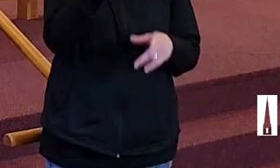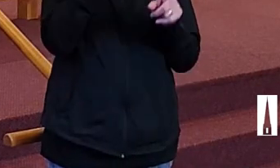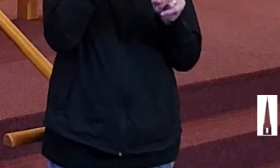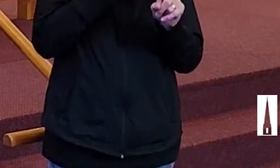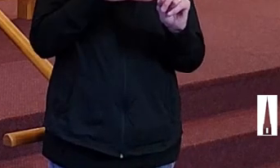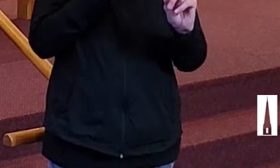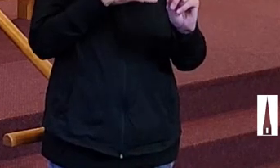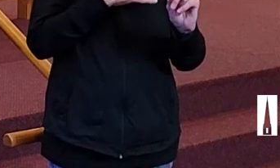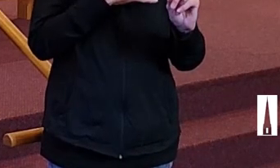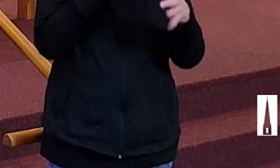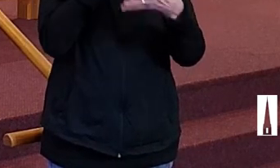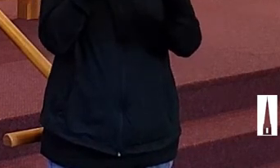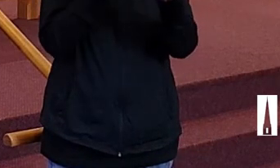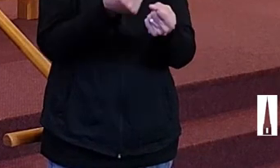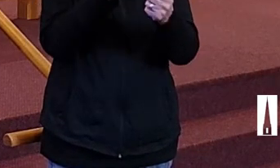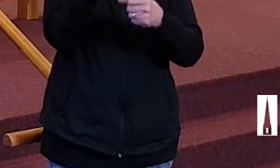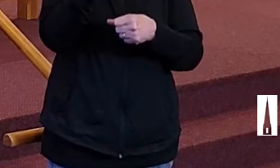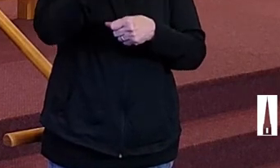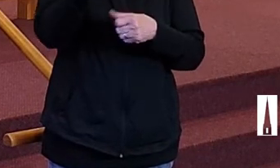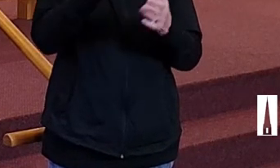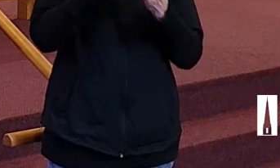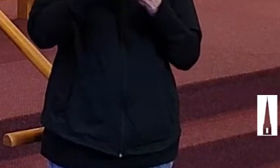cloak would make her well.